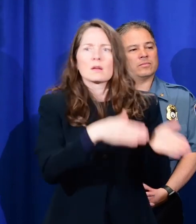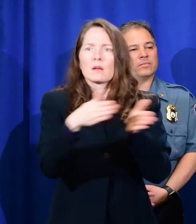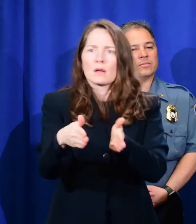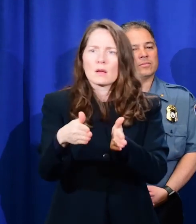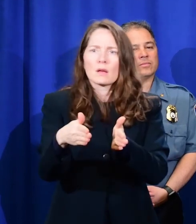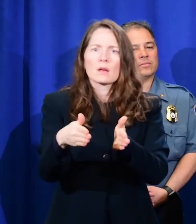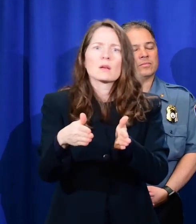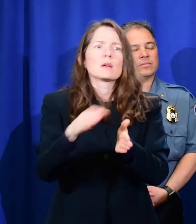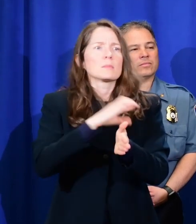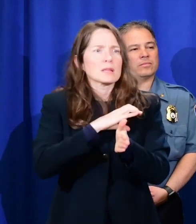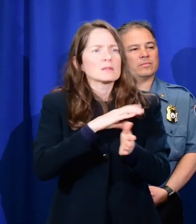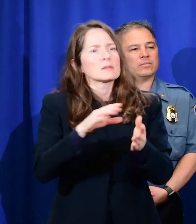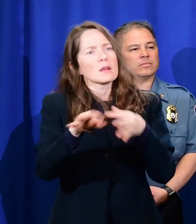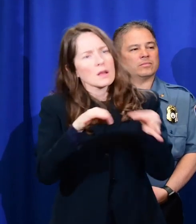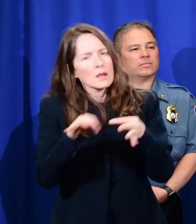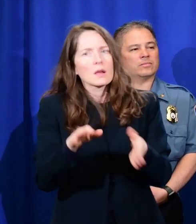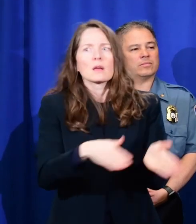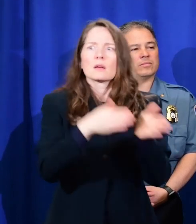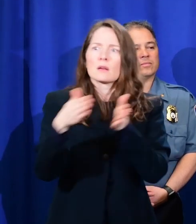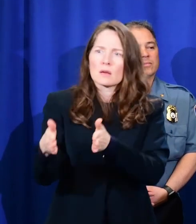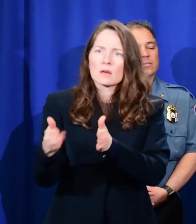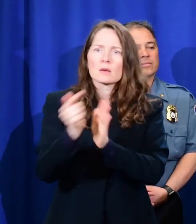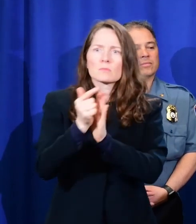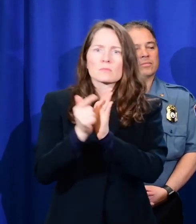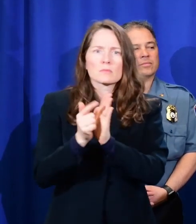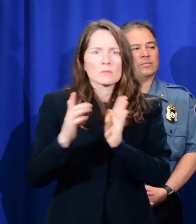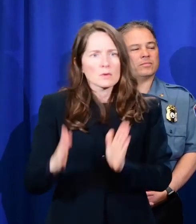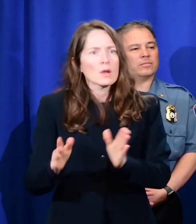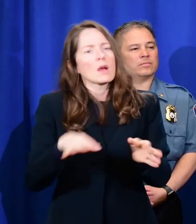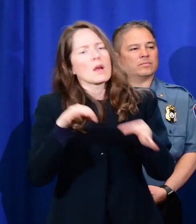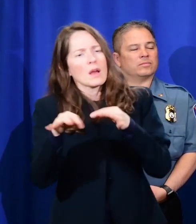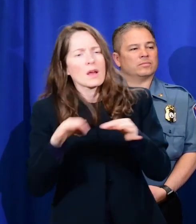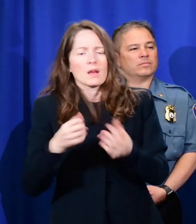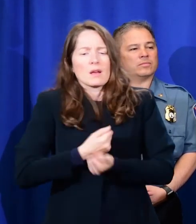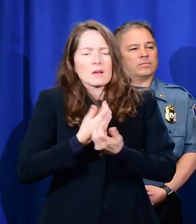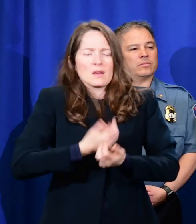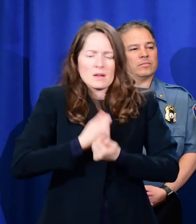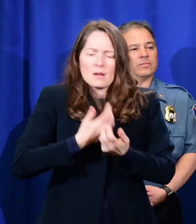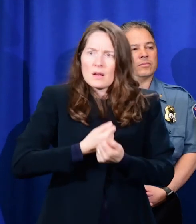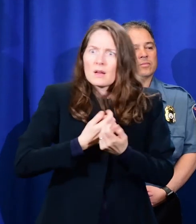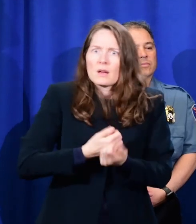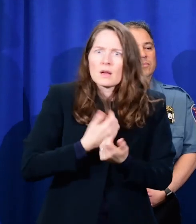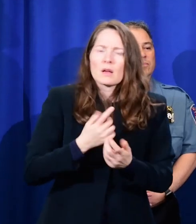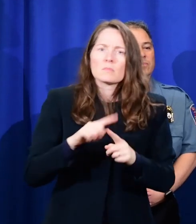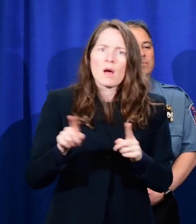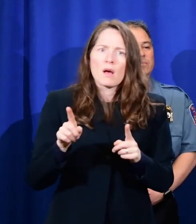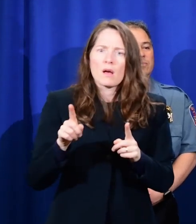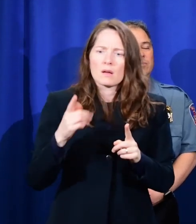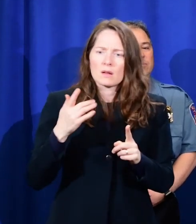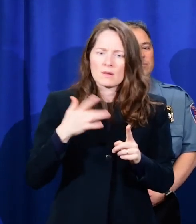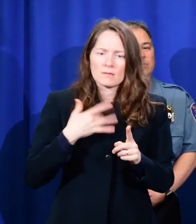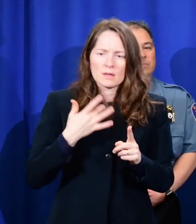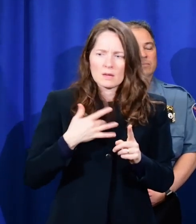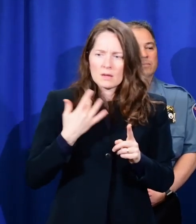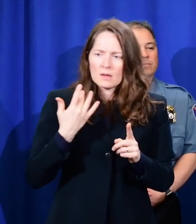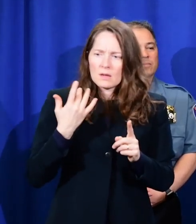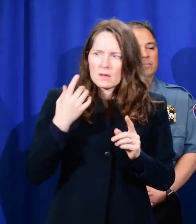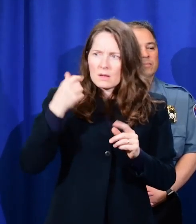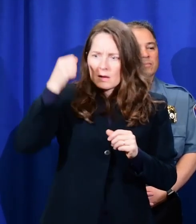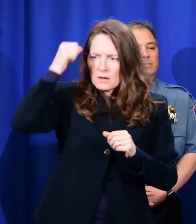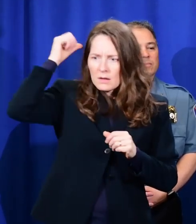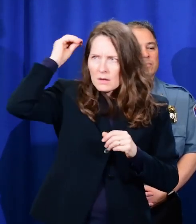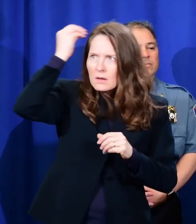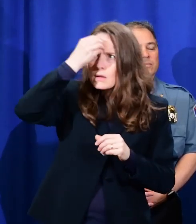prosecutors, and to all of these other people who only wanted to help these children. But by having them relive their abuse over and over again, these children